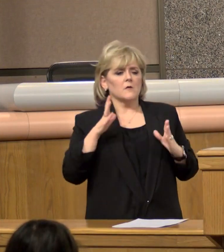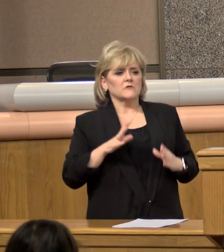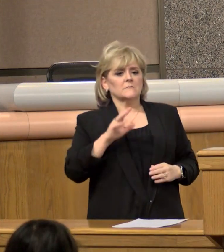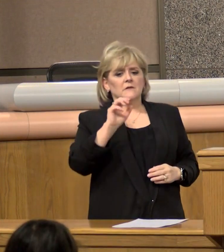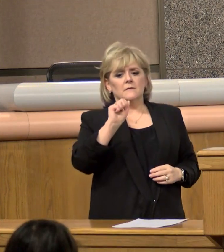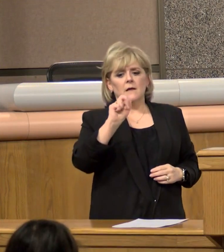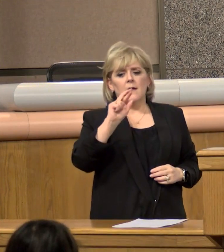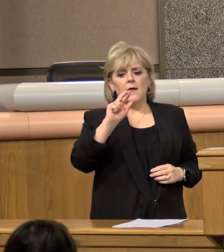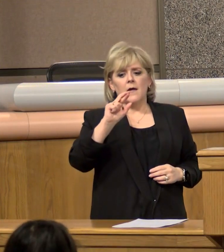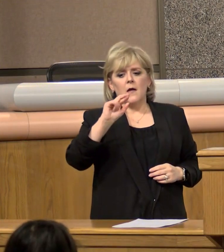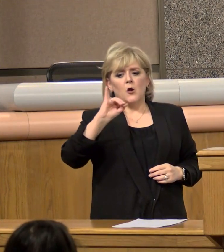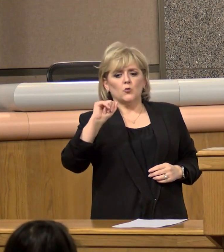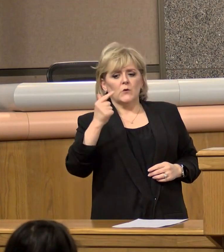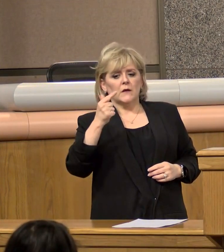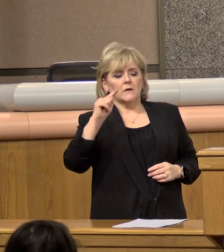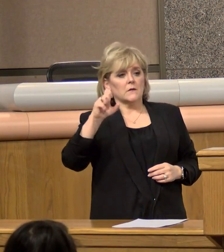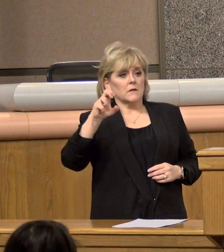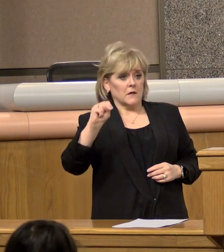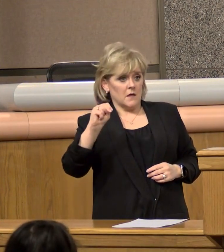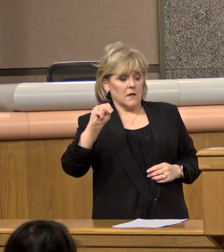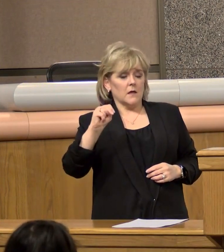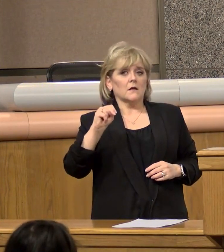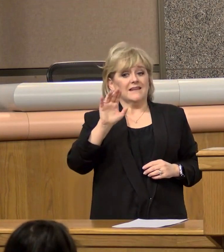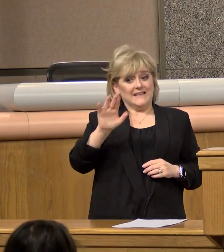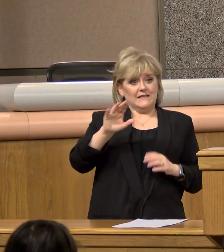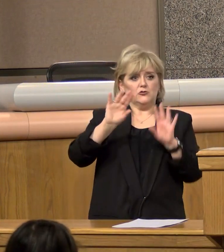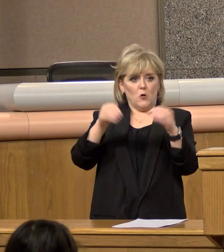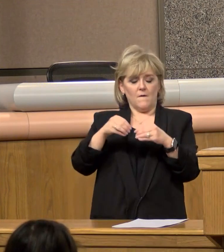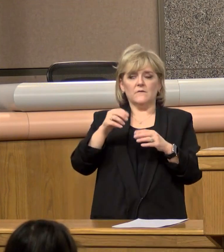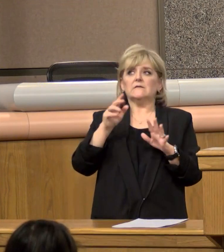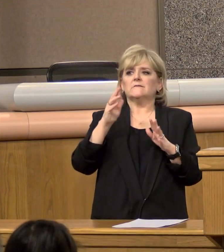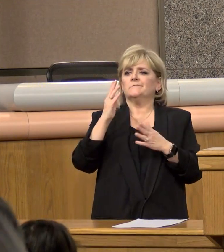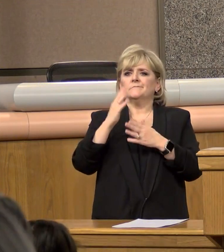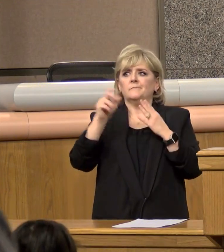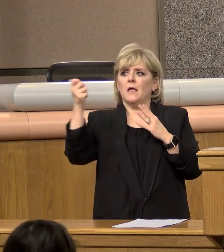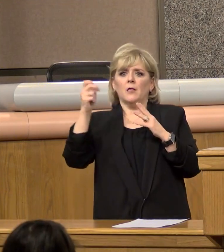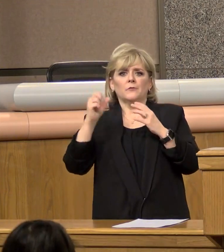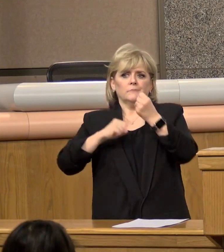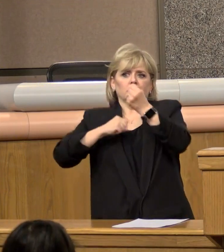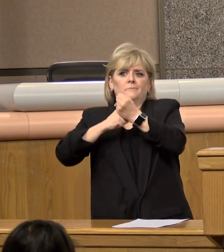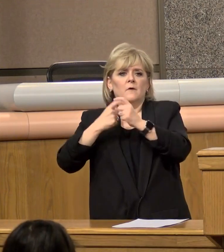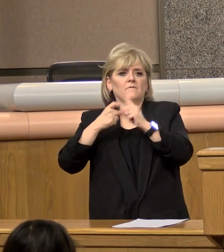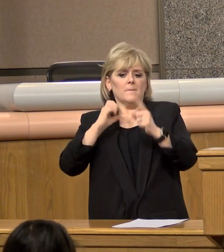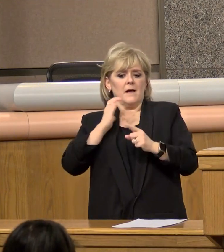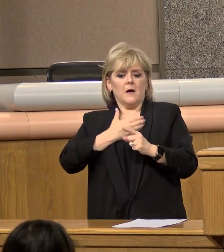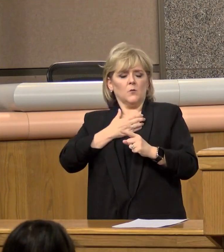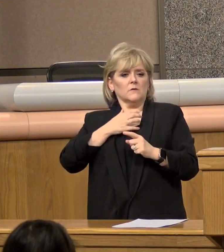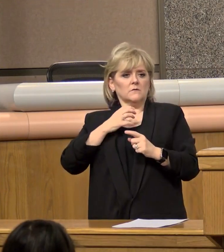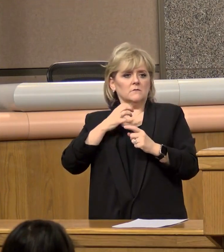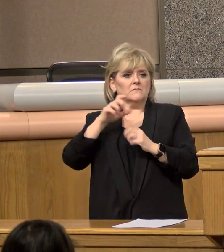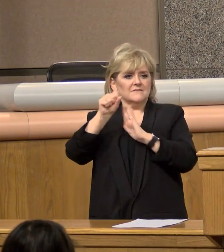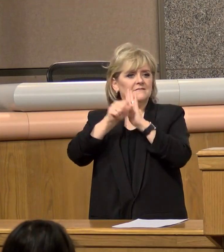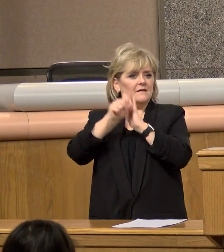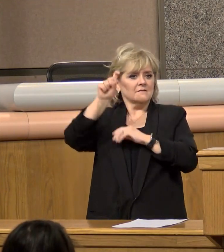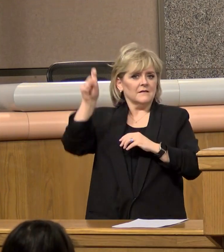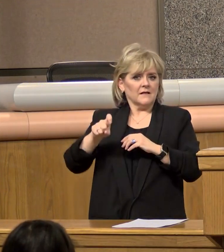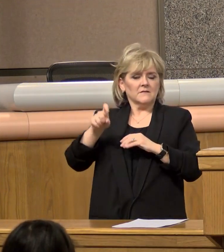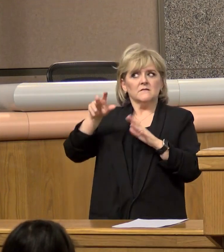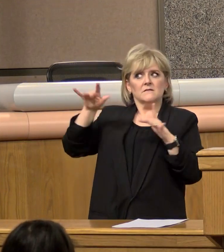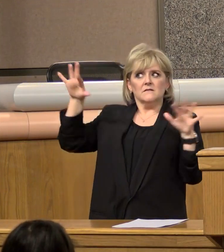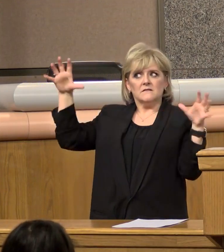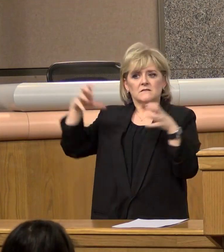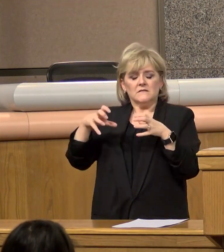and, and some certainly support from the state are working hard right now to focus on, uh, personal